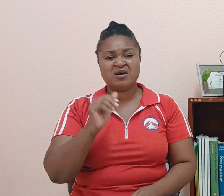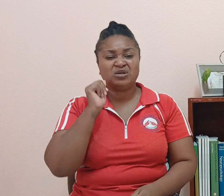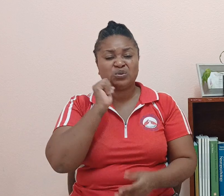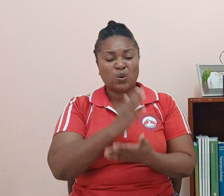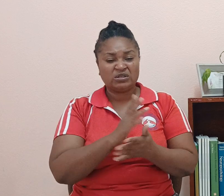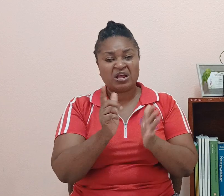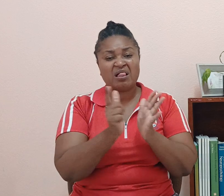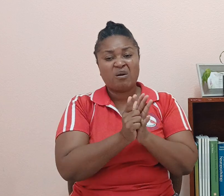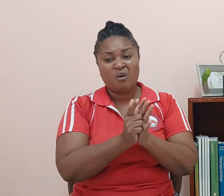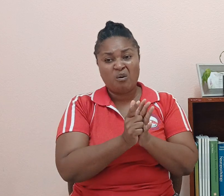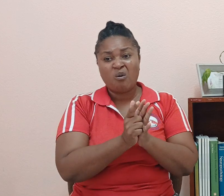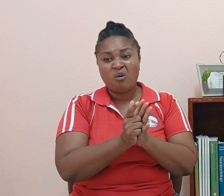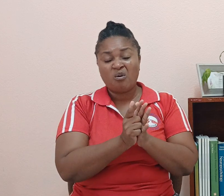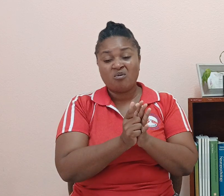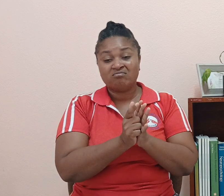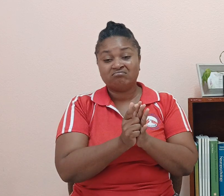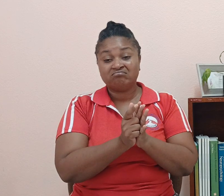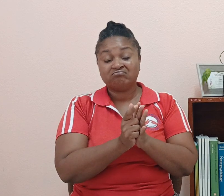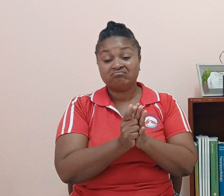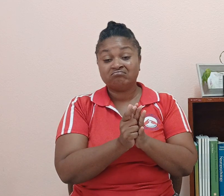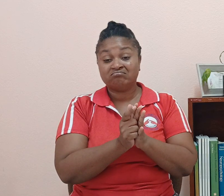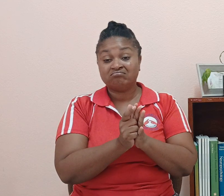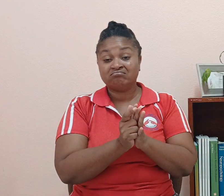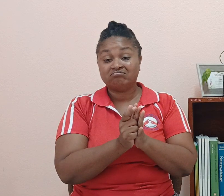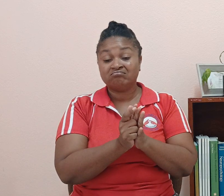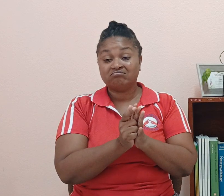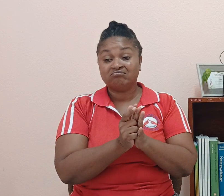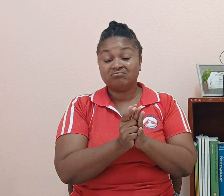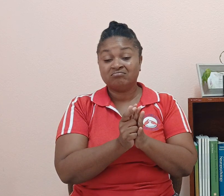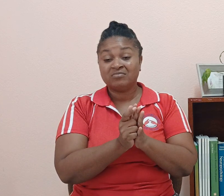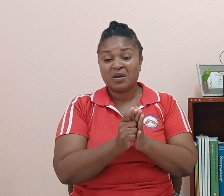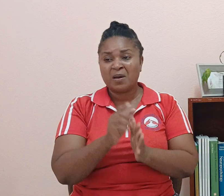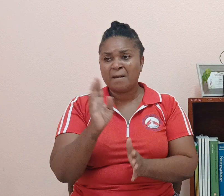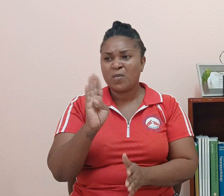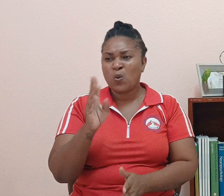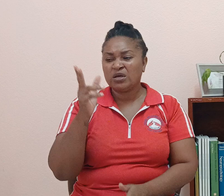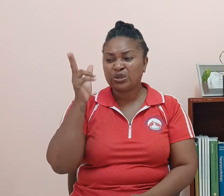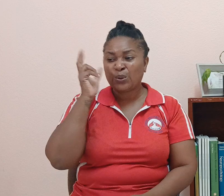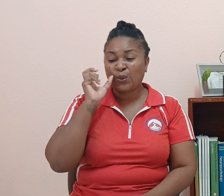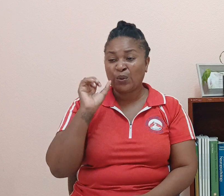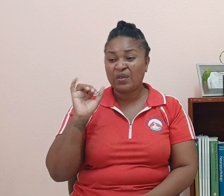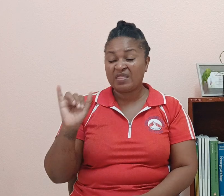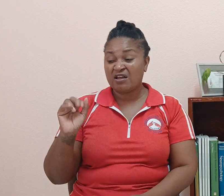And since Boaz had heard how well Ruth had treated Naomi,